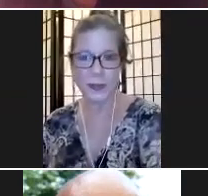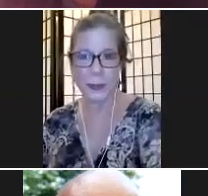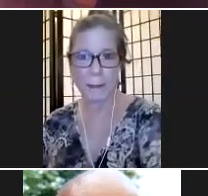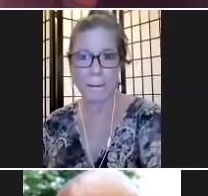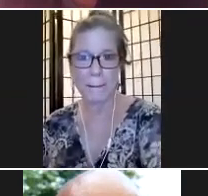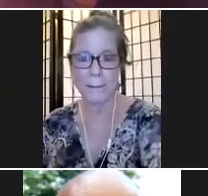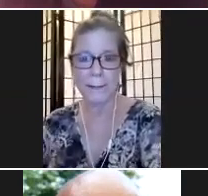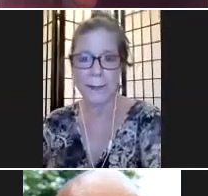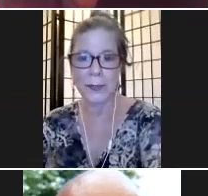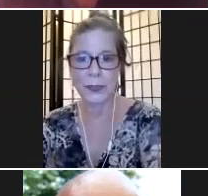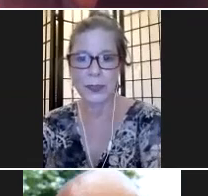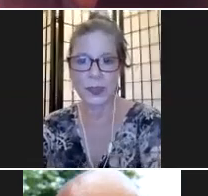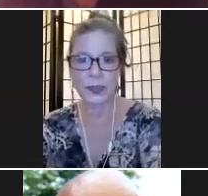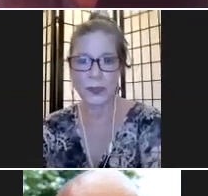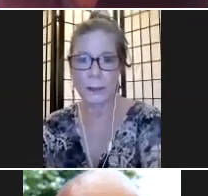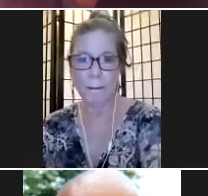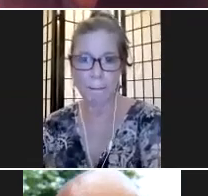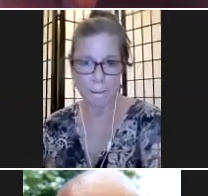Yes. That's amazing.